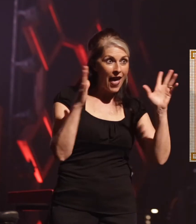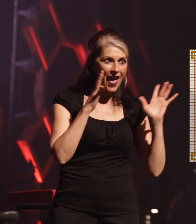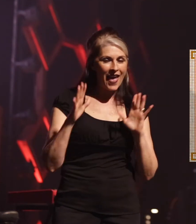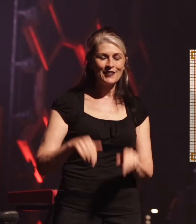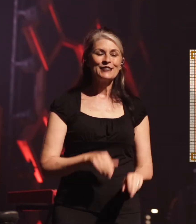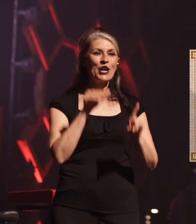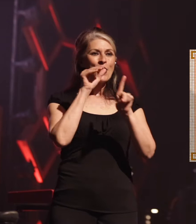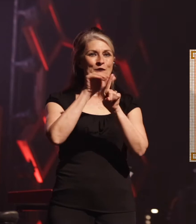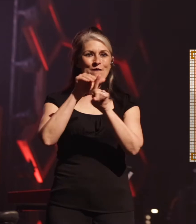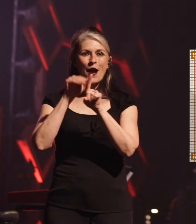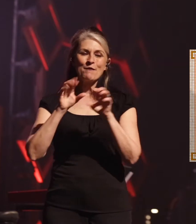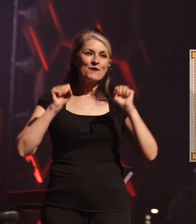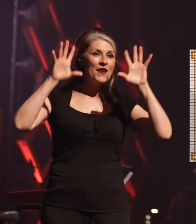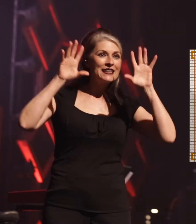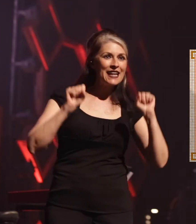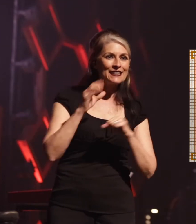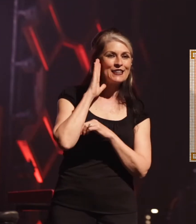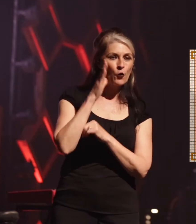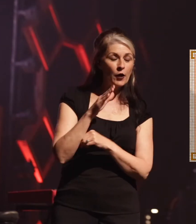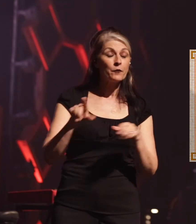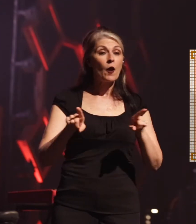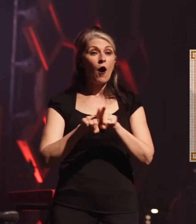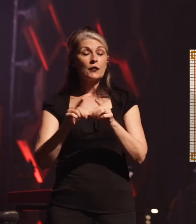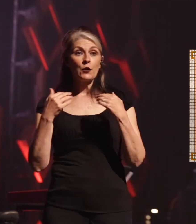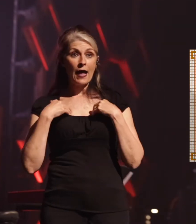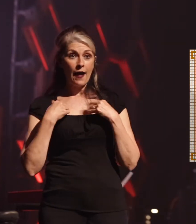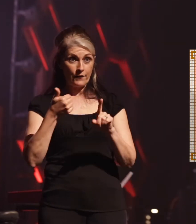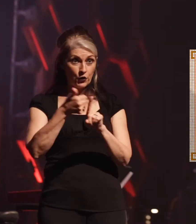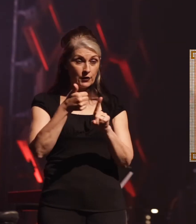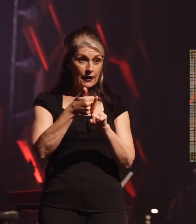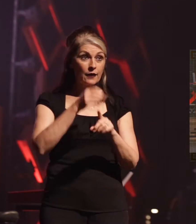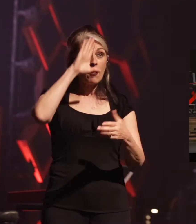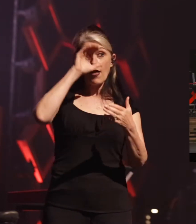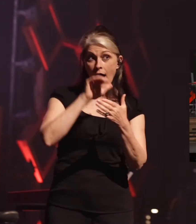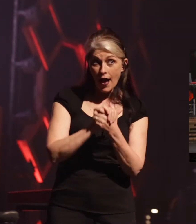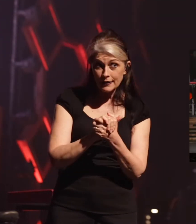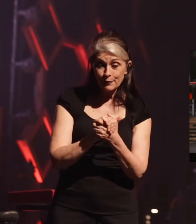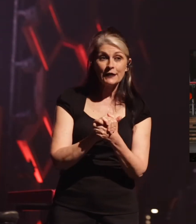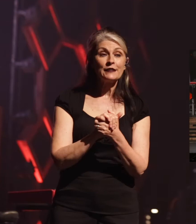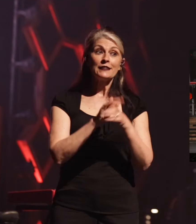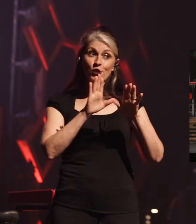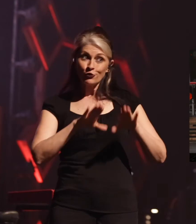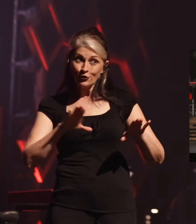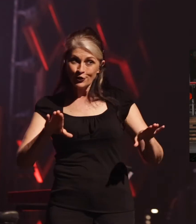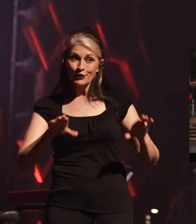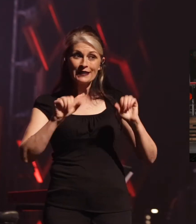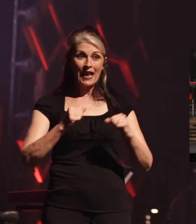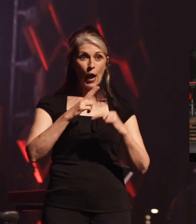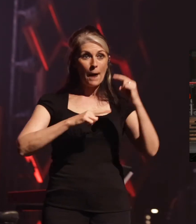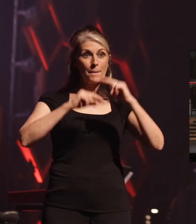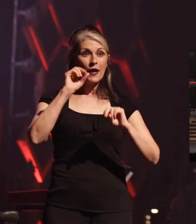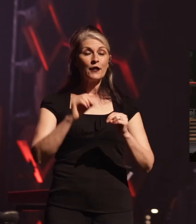of that. It'll be fantastic. We also have where you, husbands and children, can build a bouquet